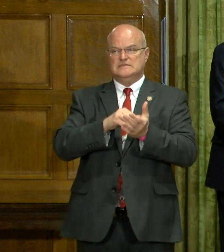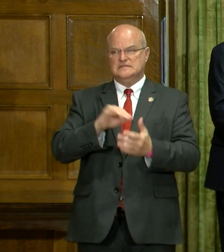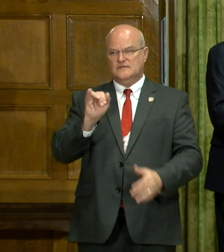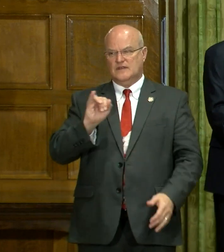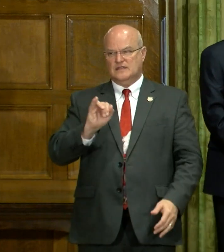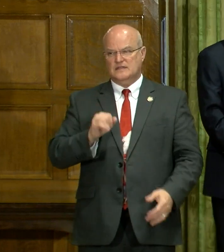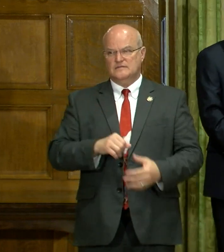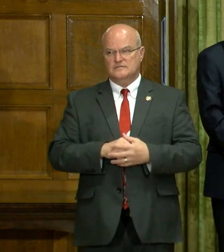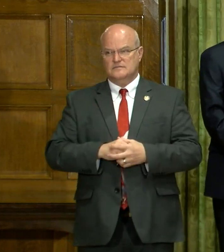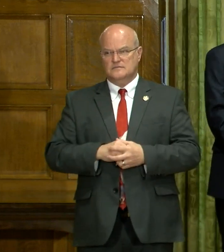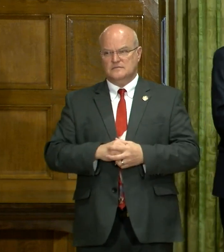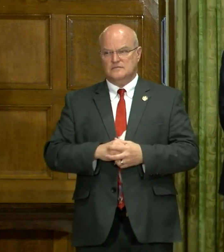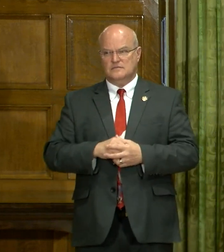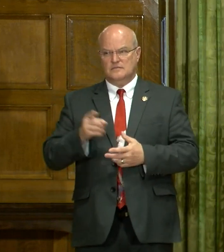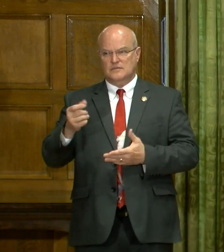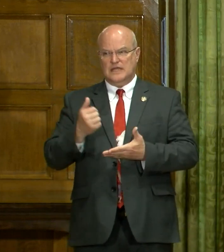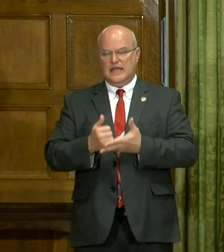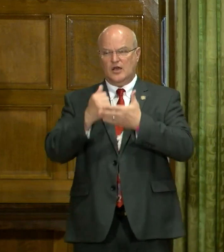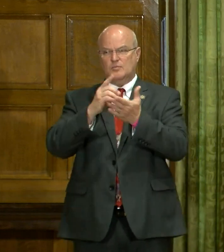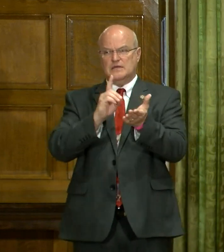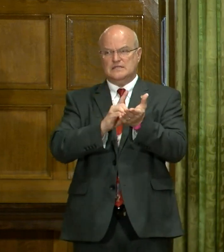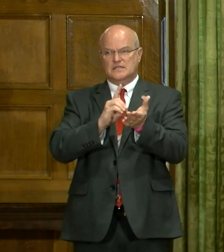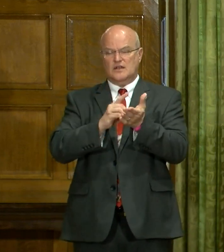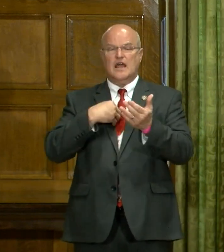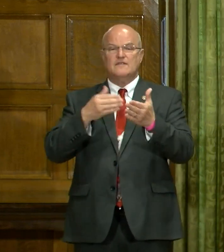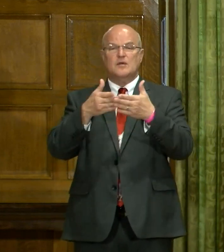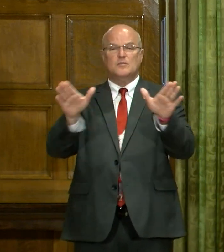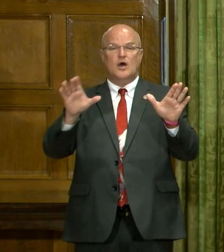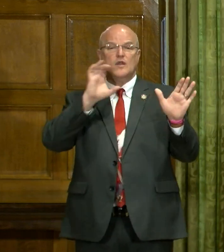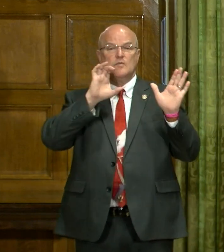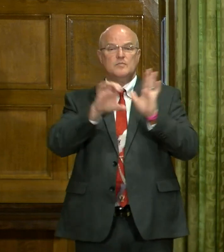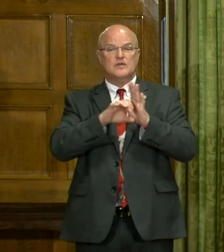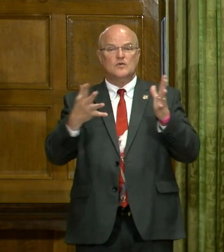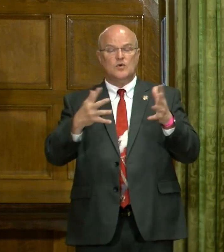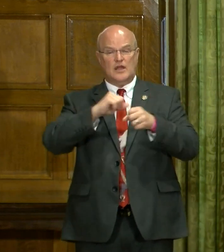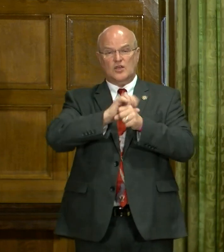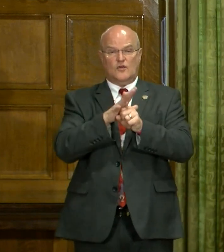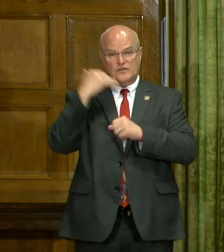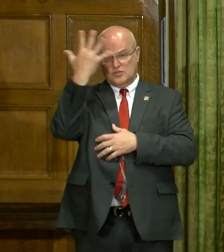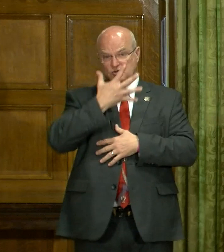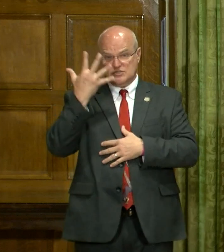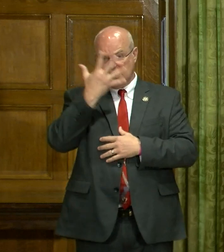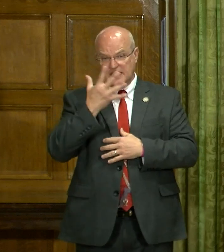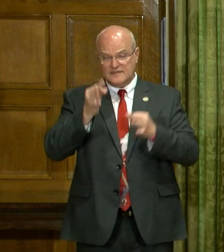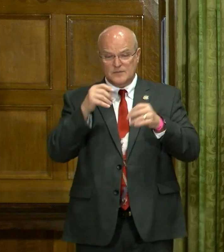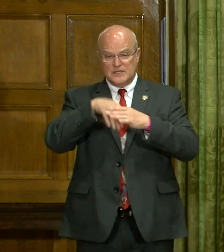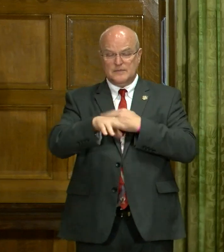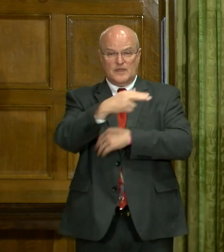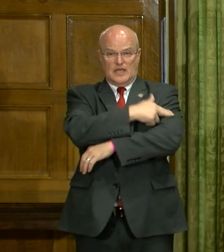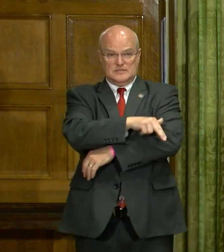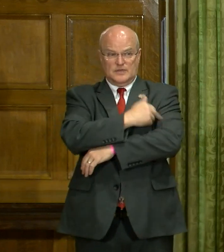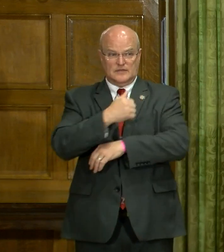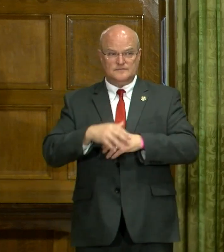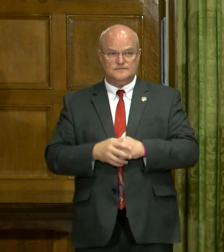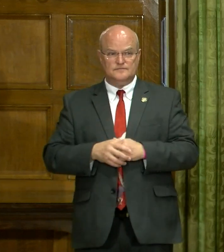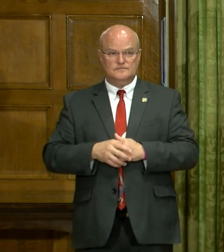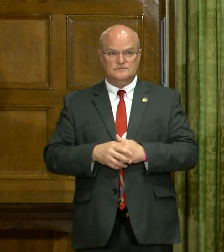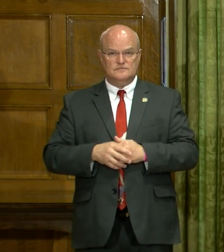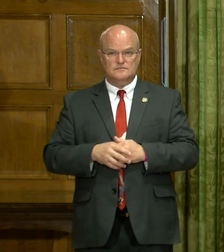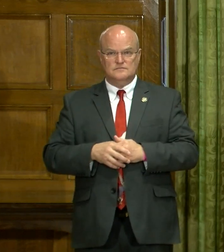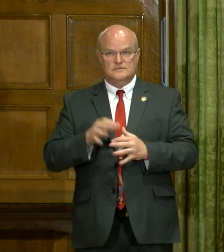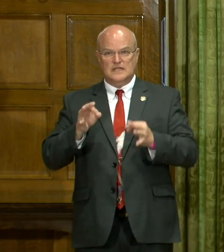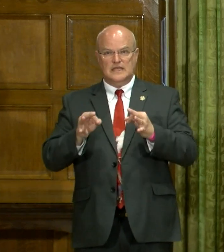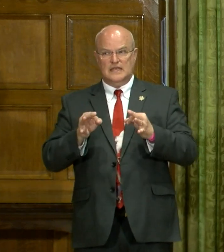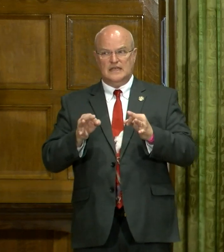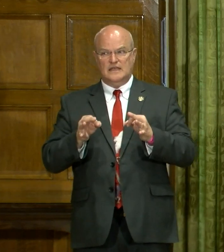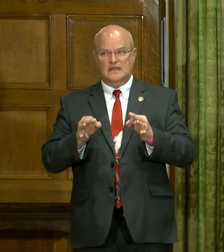reinfection. Help doctors have a broader picture of what COVID looks like if someone comes into the hospital, just